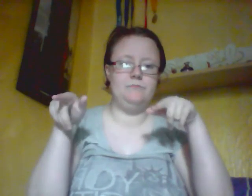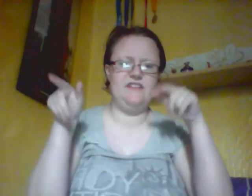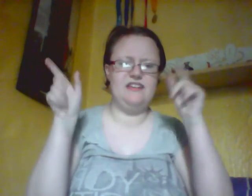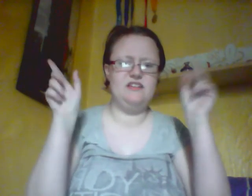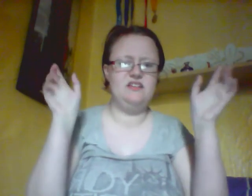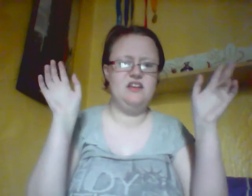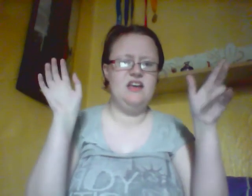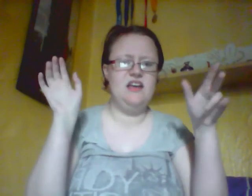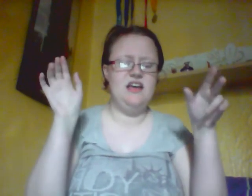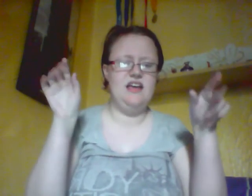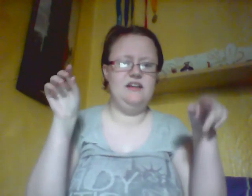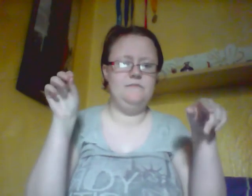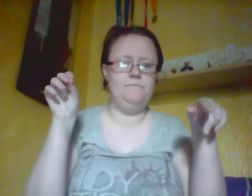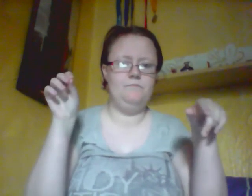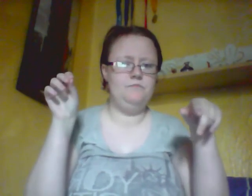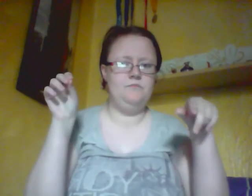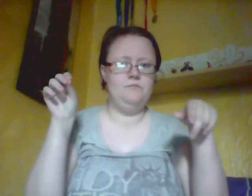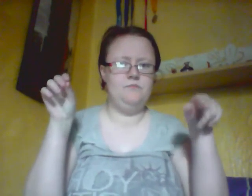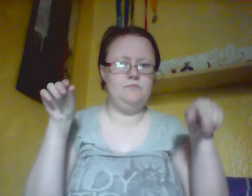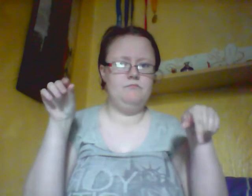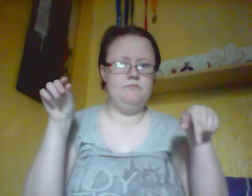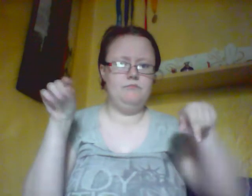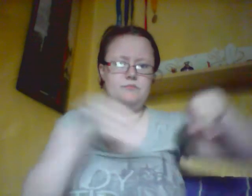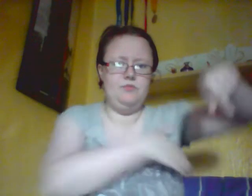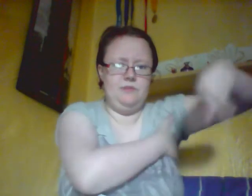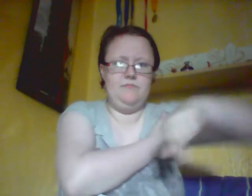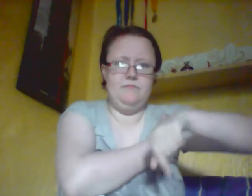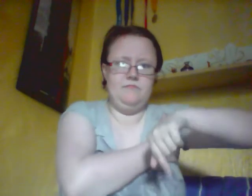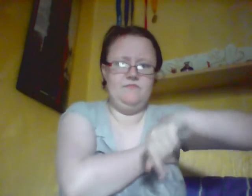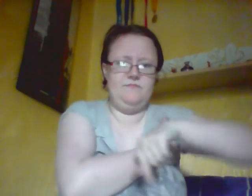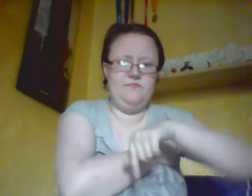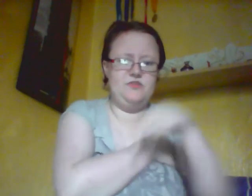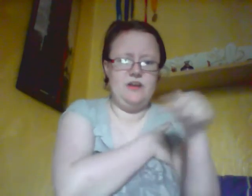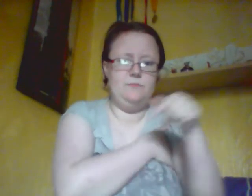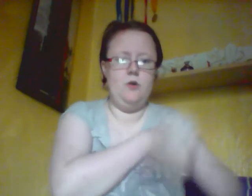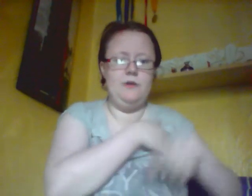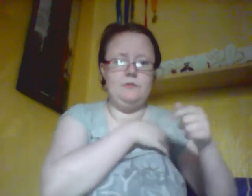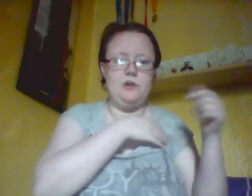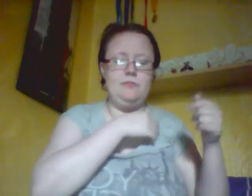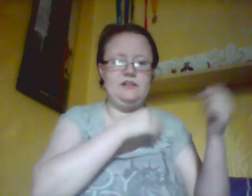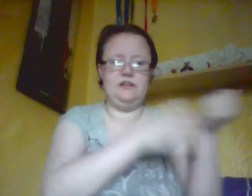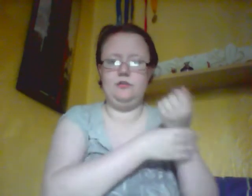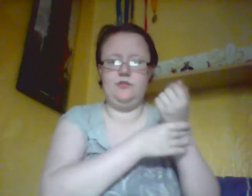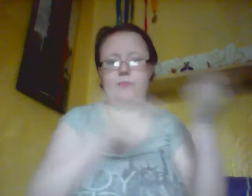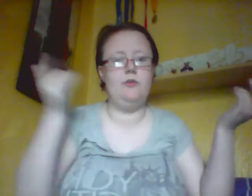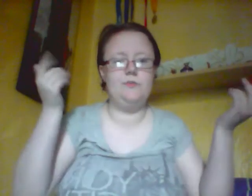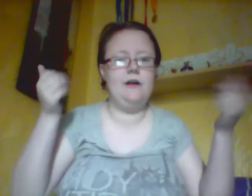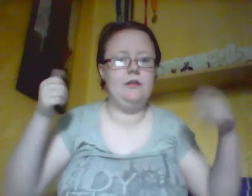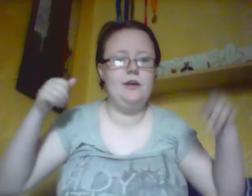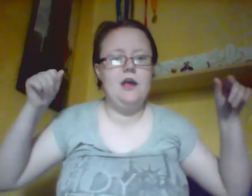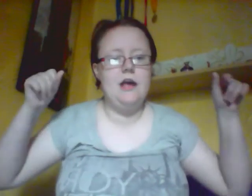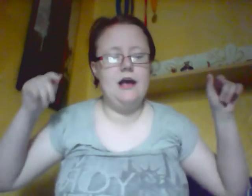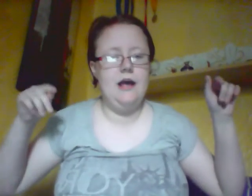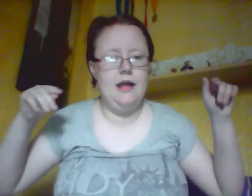think, and put a stress ball under his armpit because that cuts off your pulse apparently,